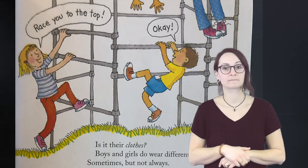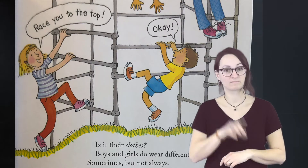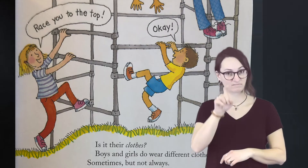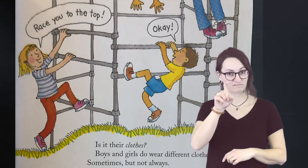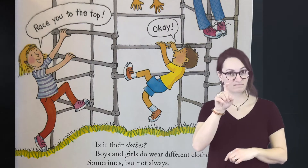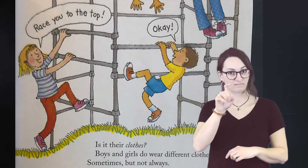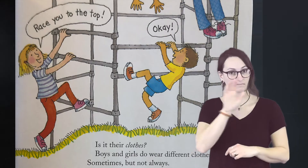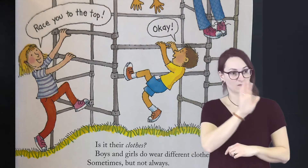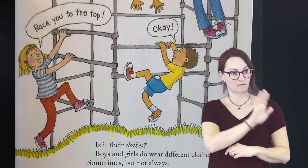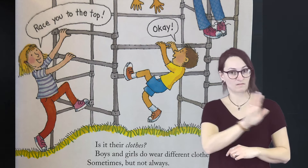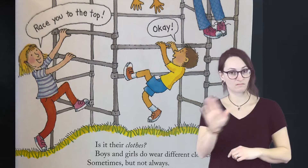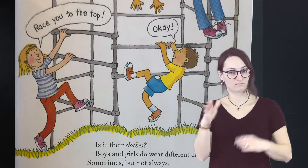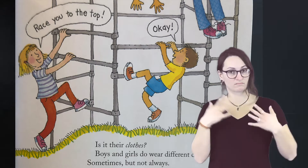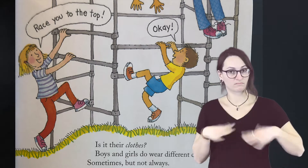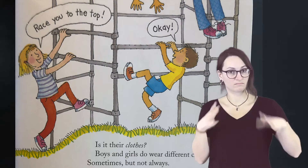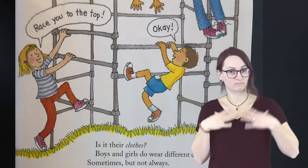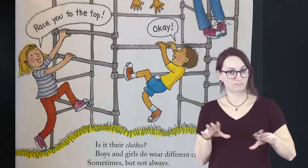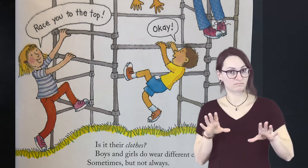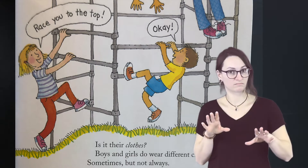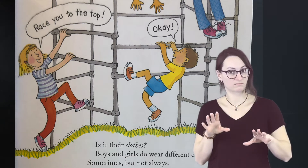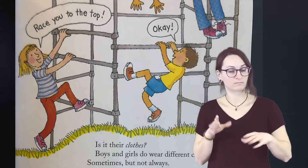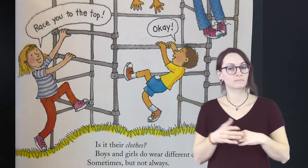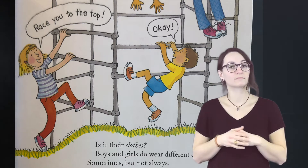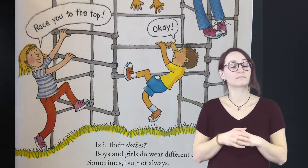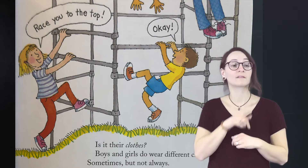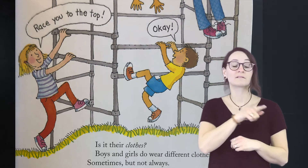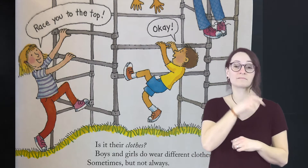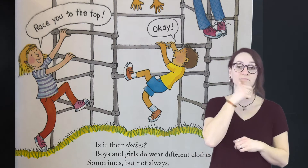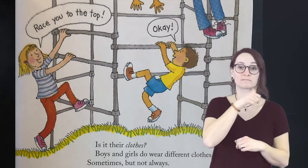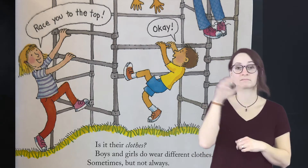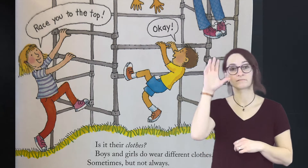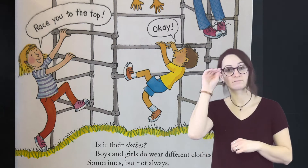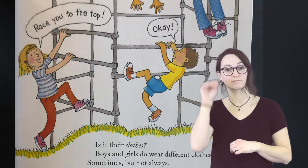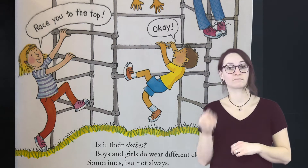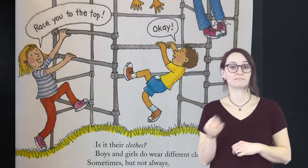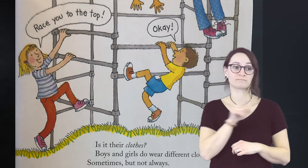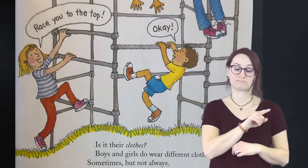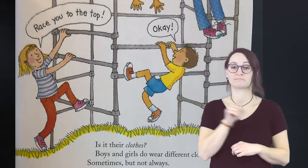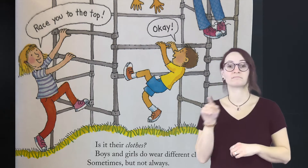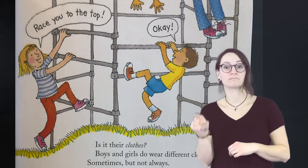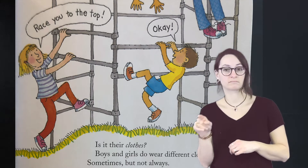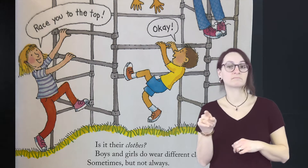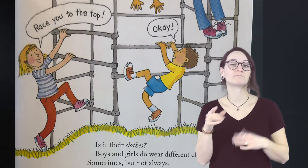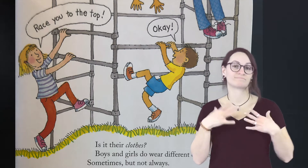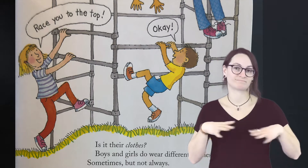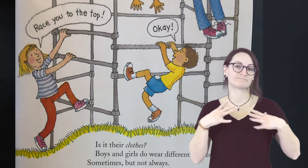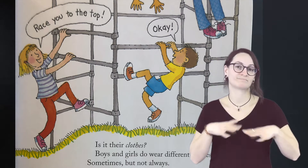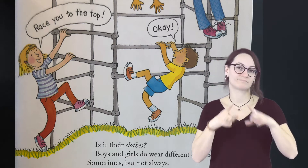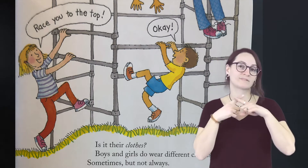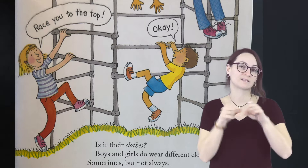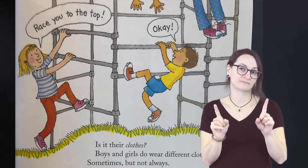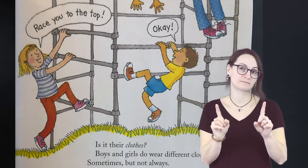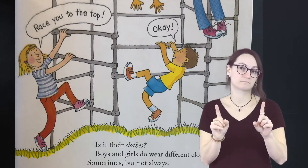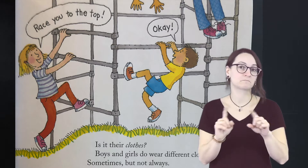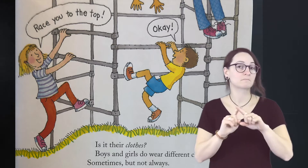Is it their clothes? Boys and girls do wear different clothes, sometimes, but